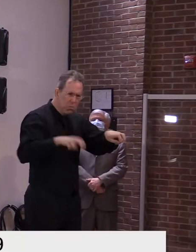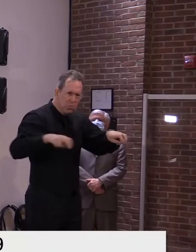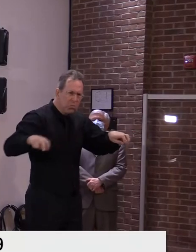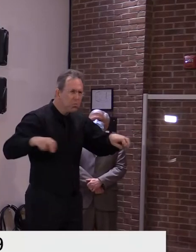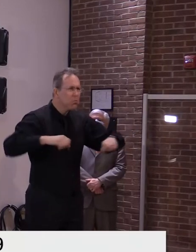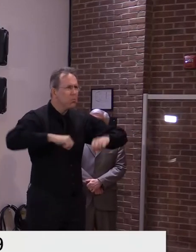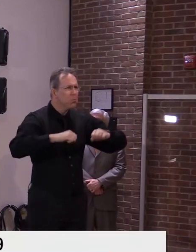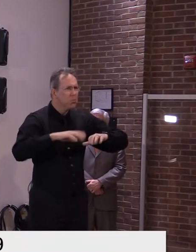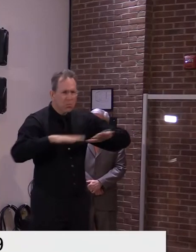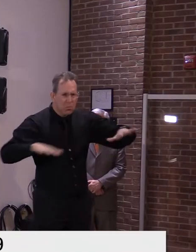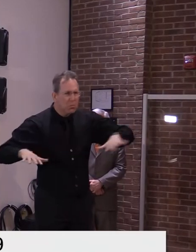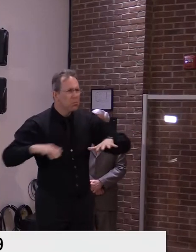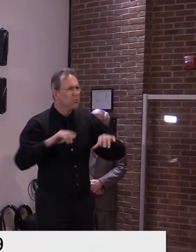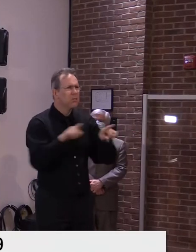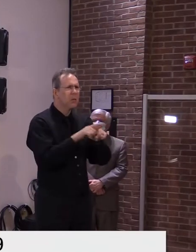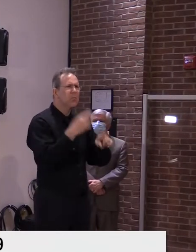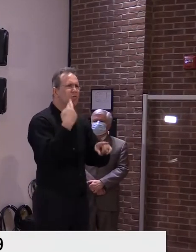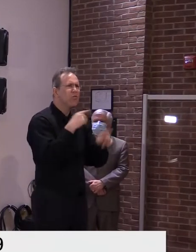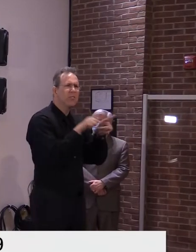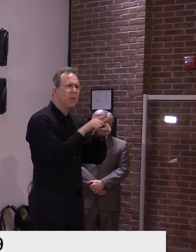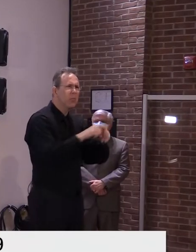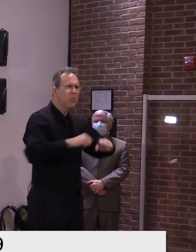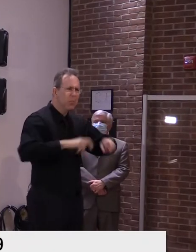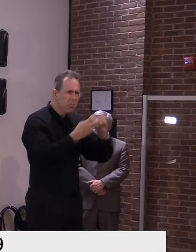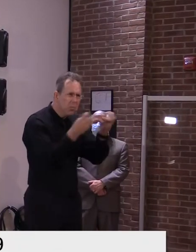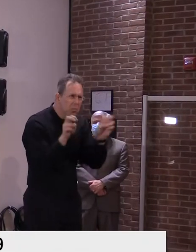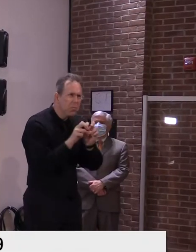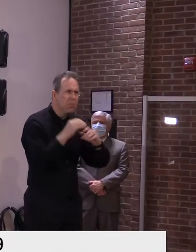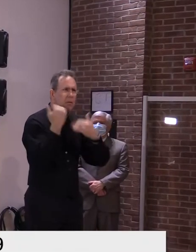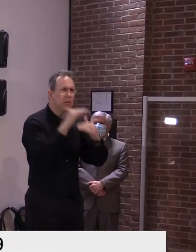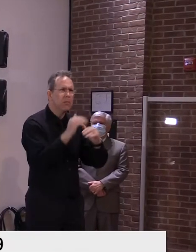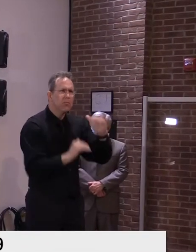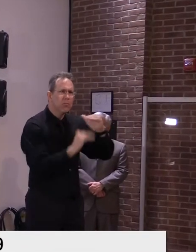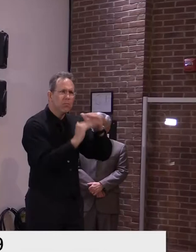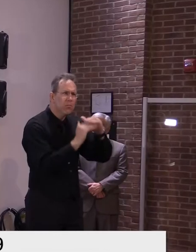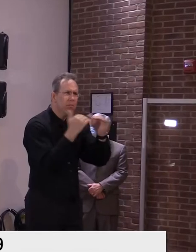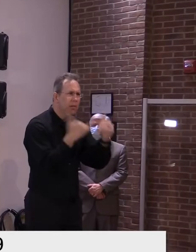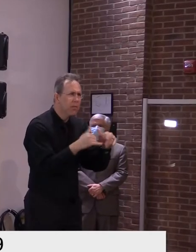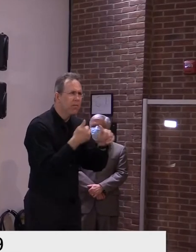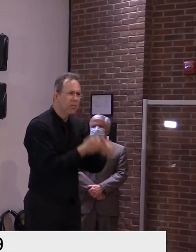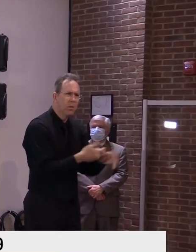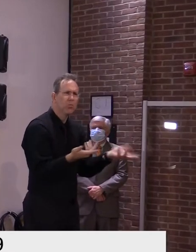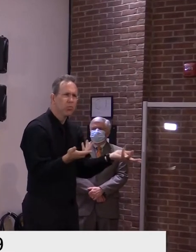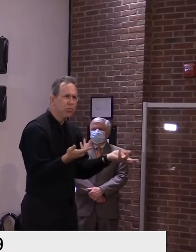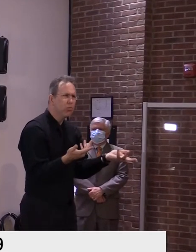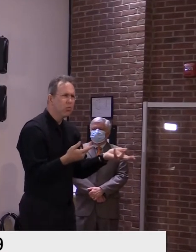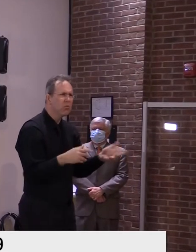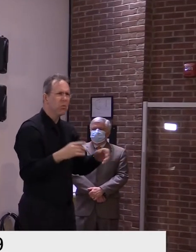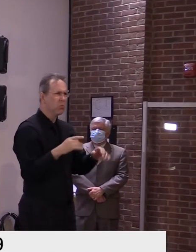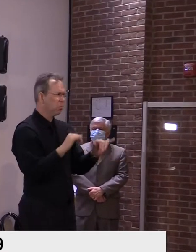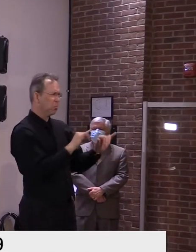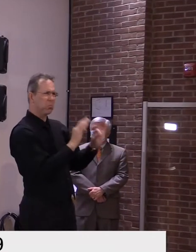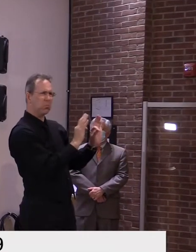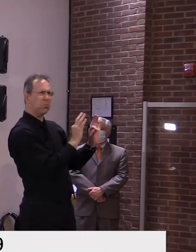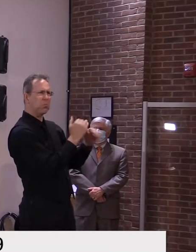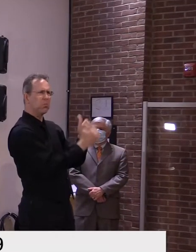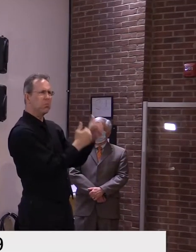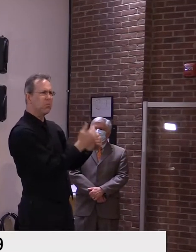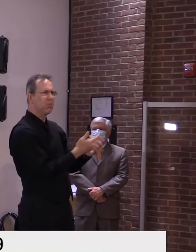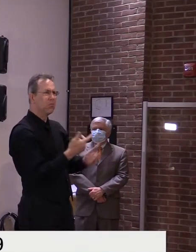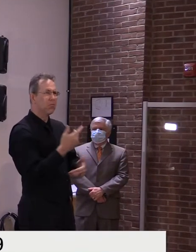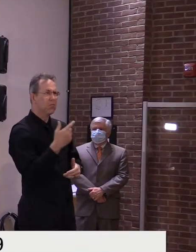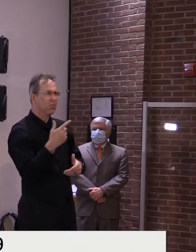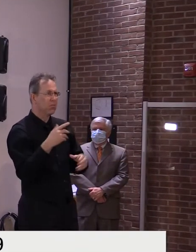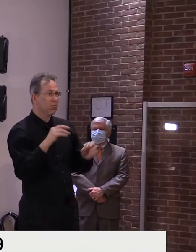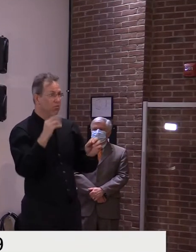guidance. So unless they weren't following guidance, there was no opportunity for, I think, the kind of transmission of virus in that setting that